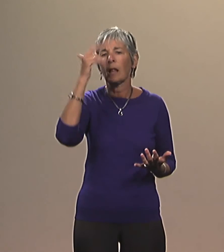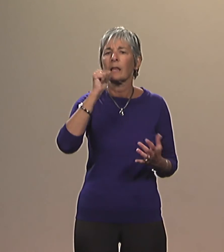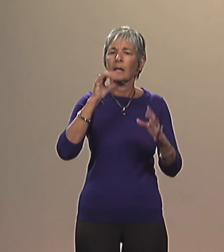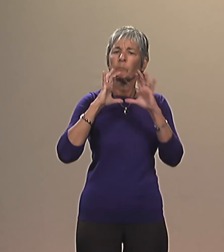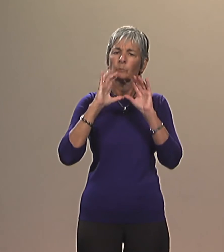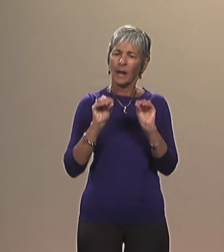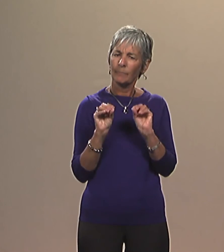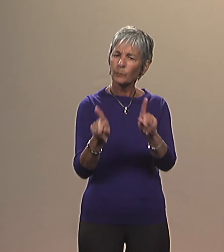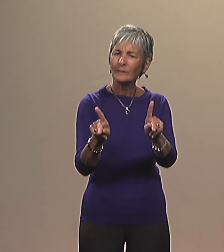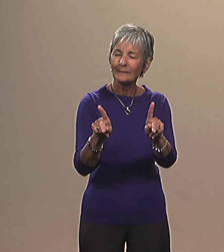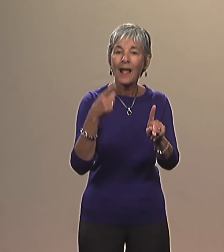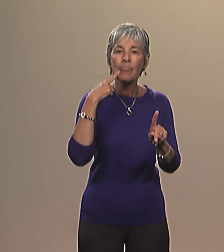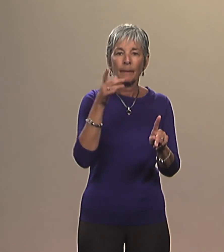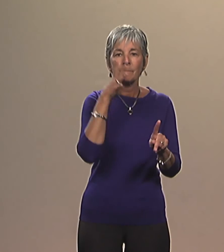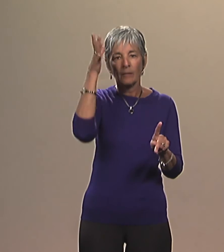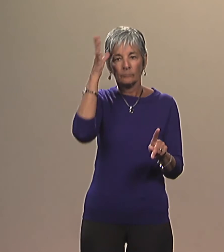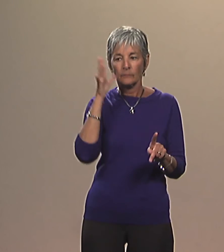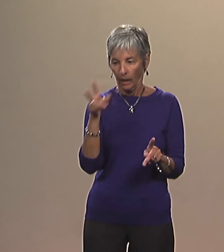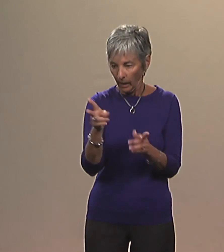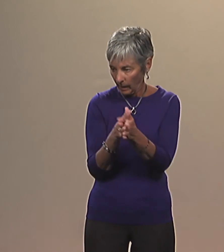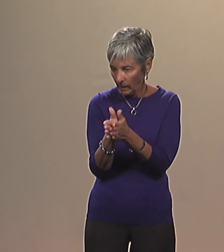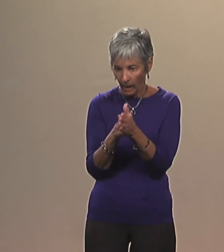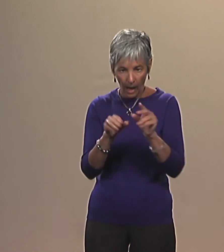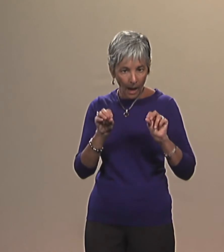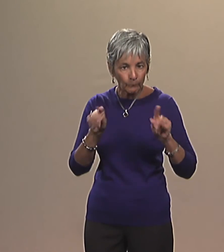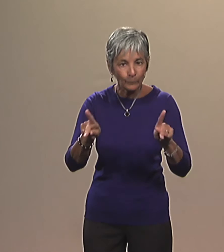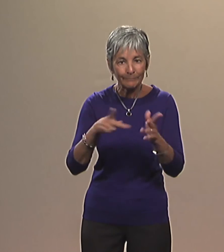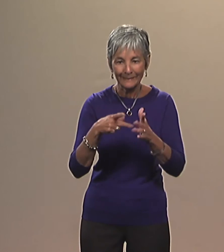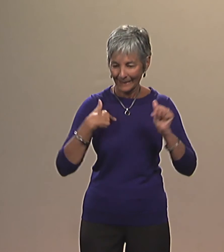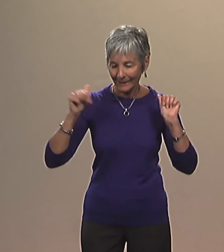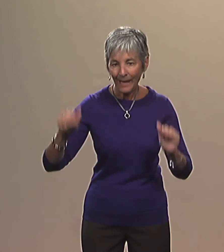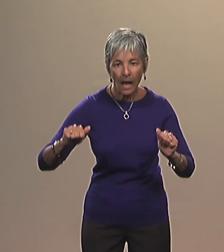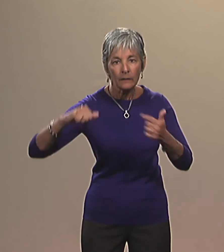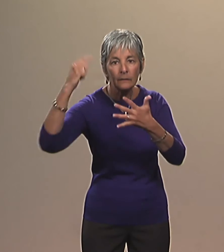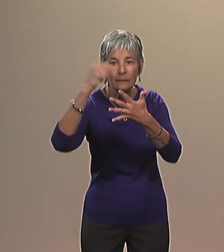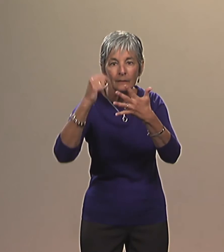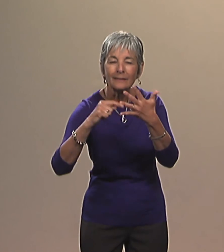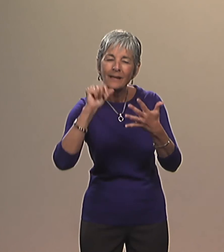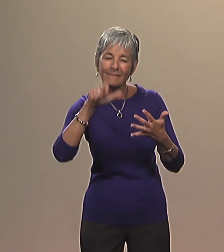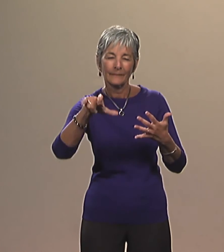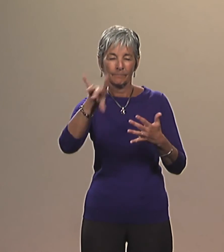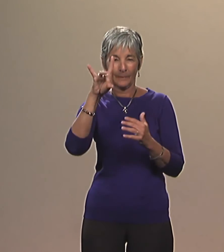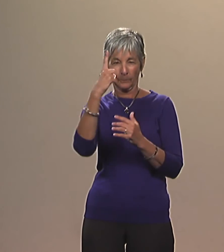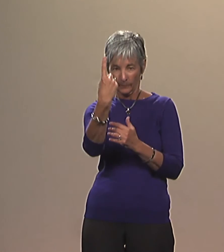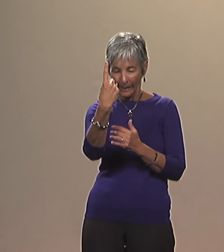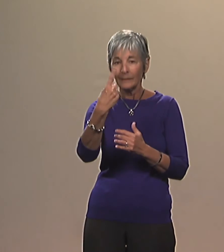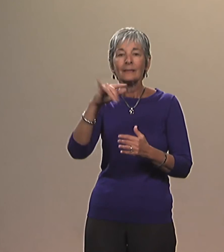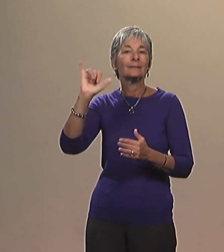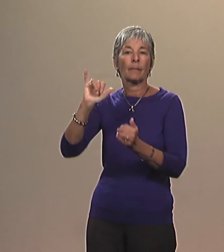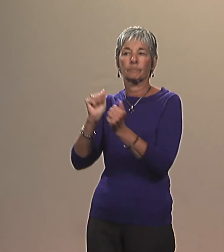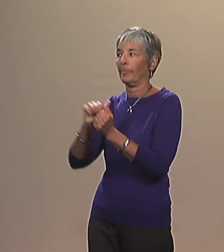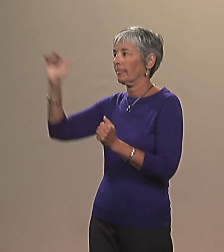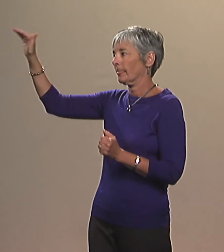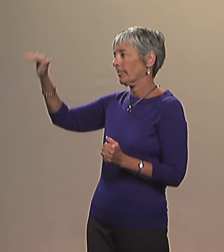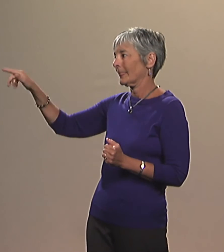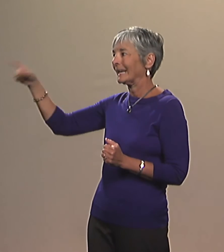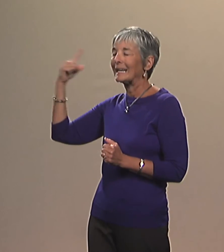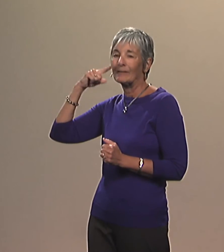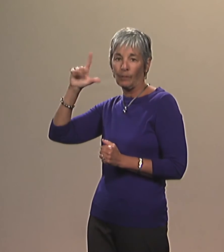If you use the word opportunities, I think parents are motivated to include many instead of just one. The same is true for loss